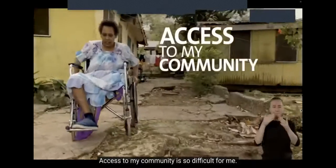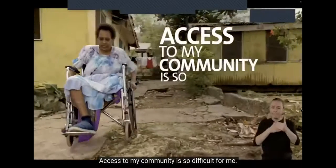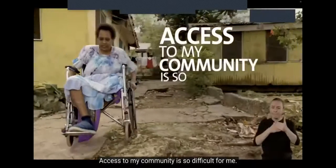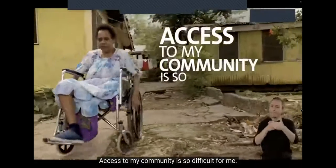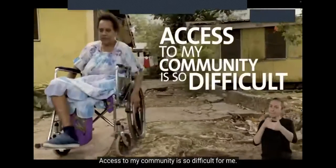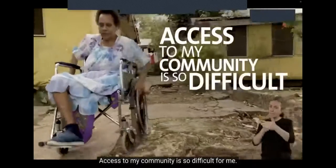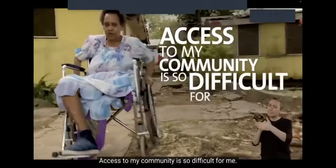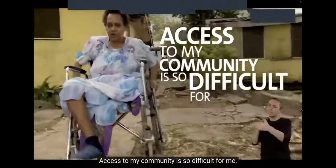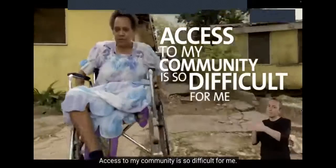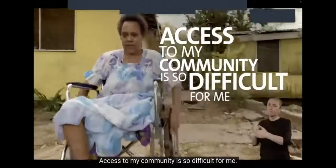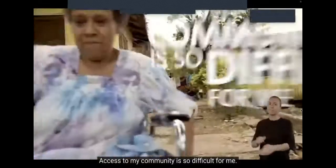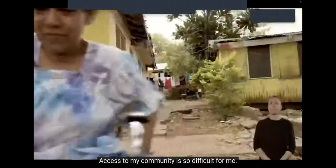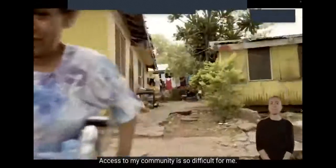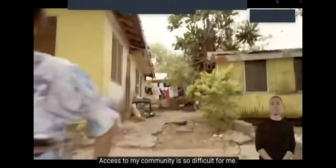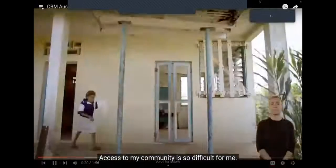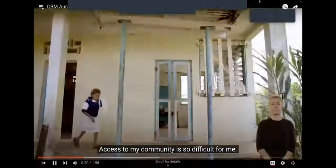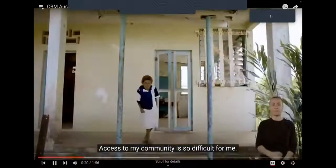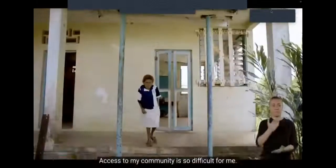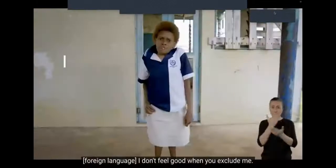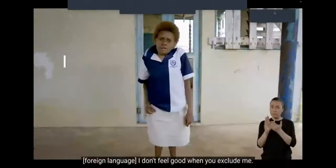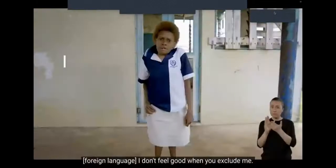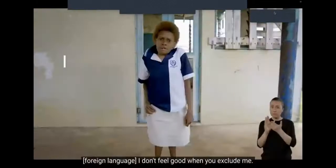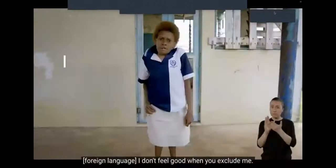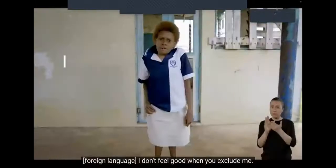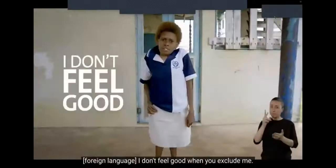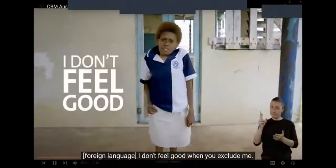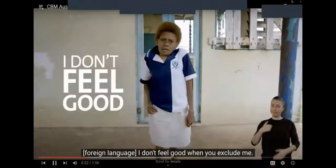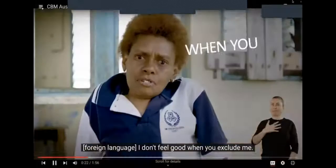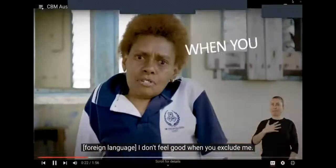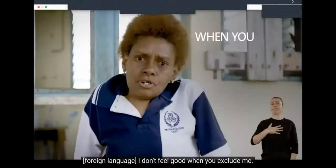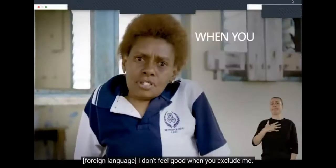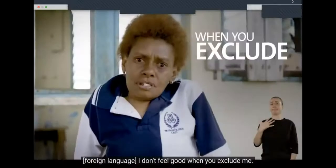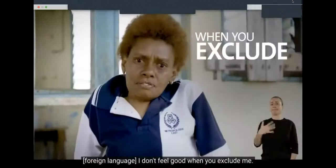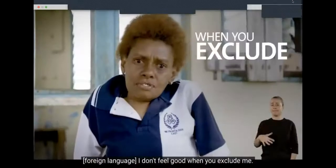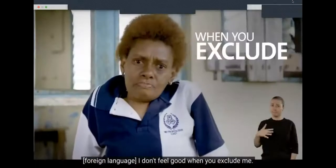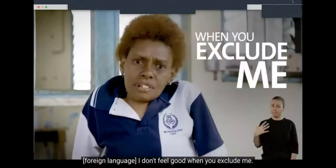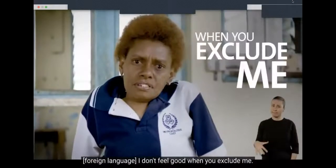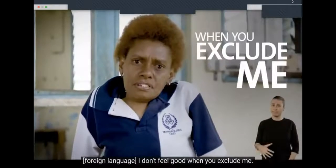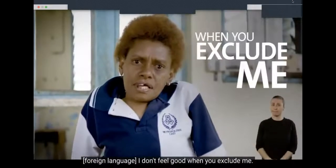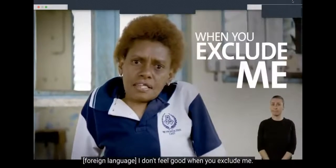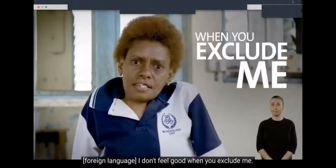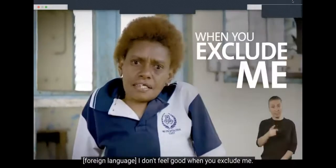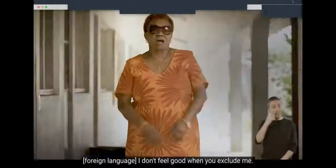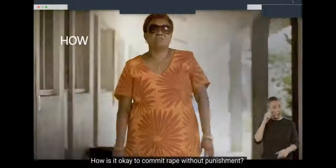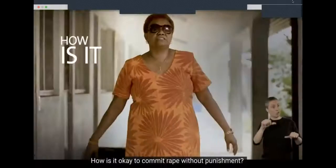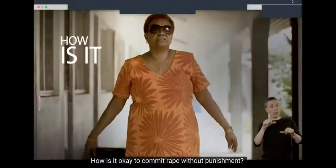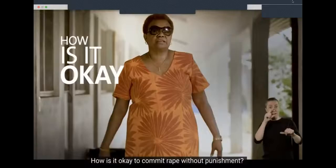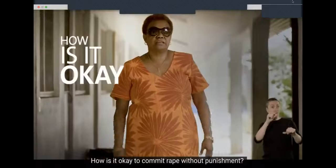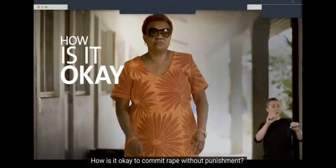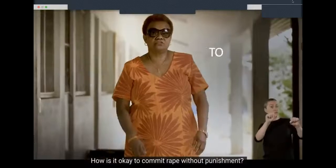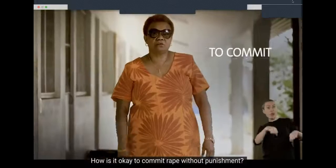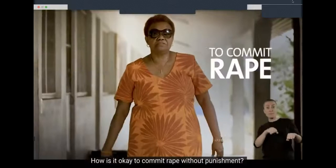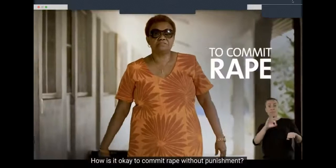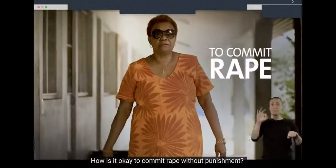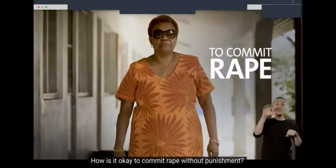my community is so difficult for me. You know how I'm put and you know include me inside. How is it